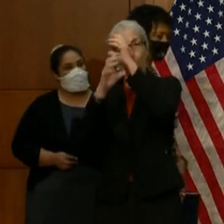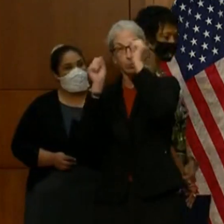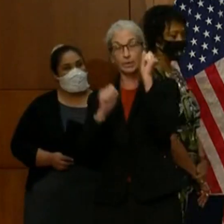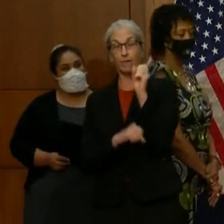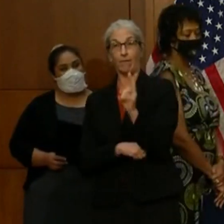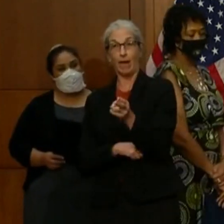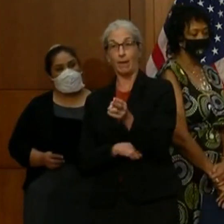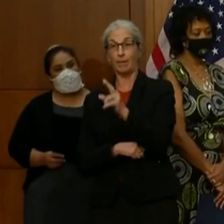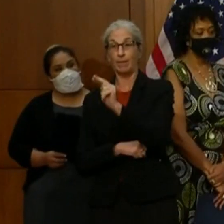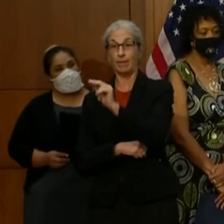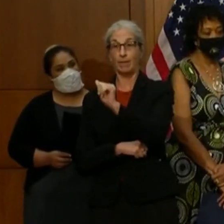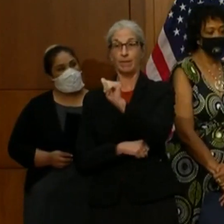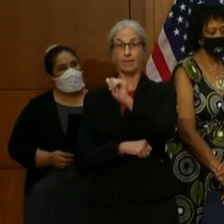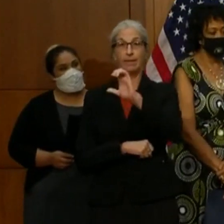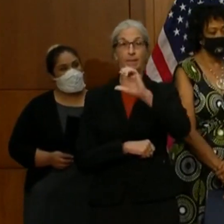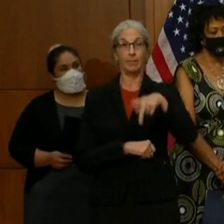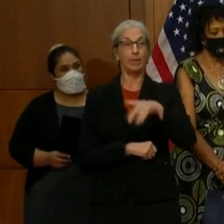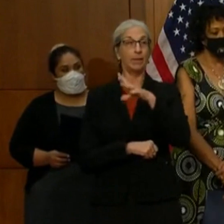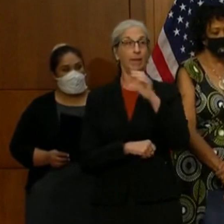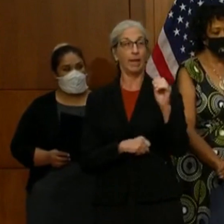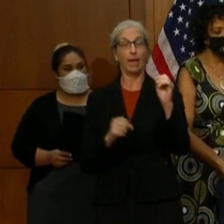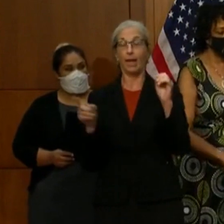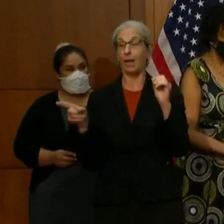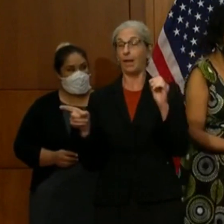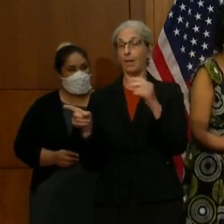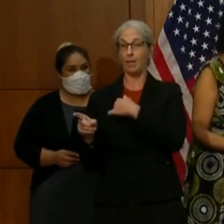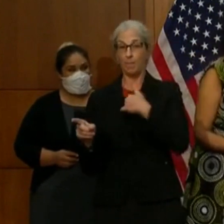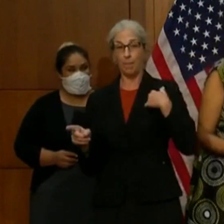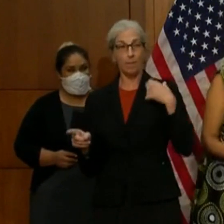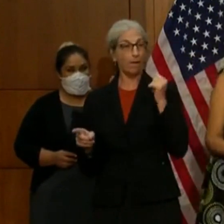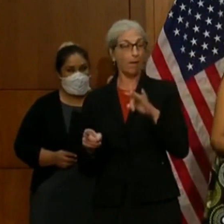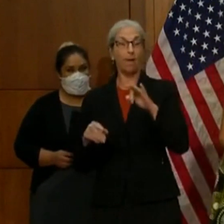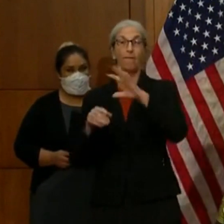of the Virginia African American Advisory Board. Gayleen.